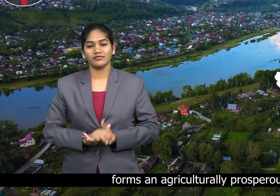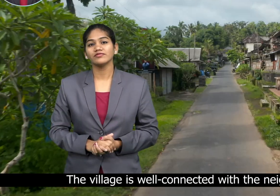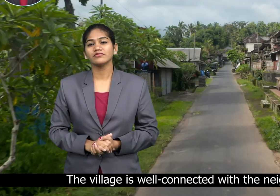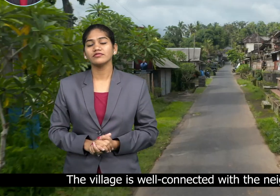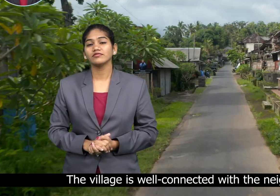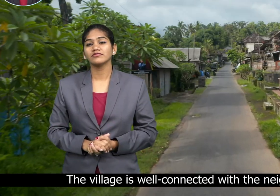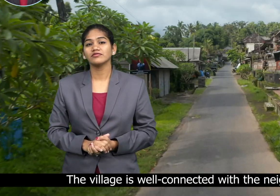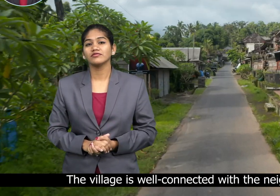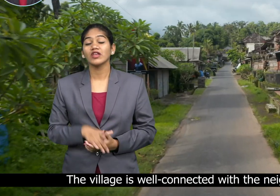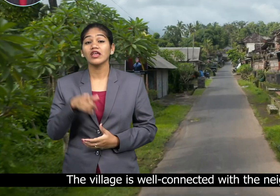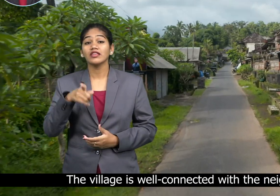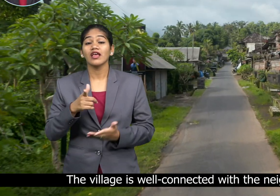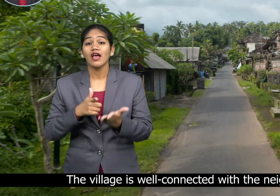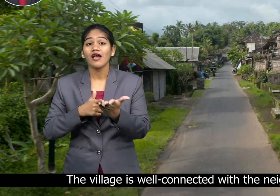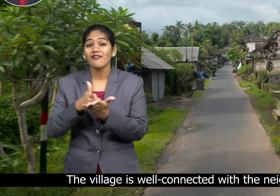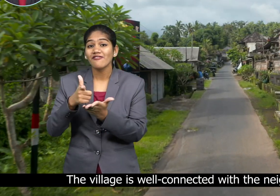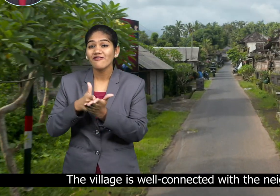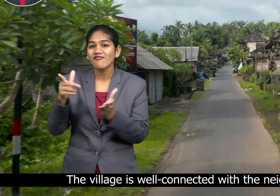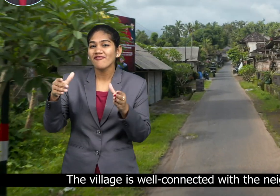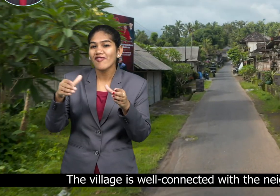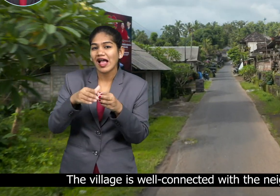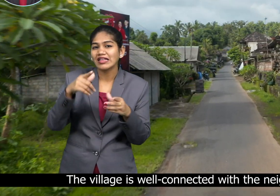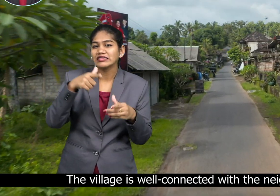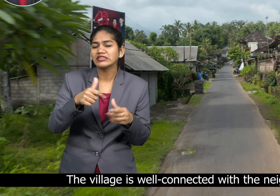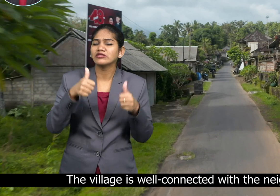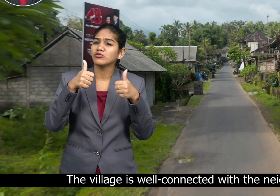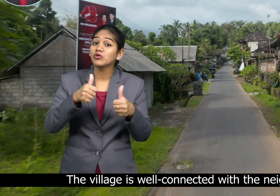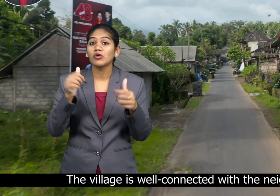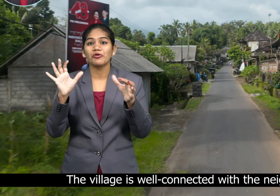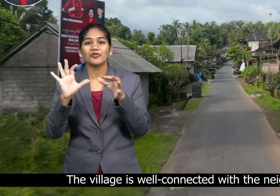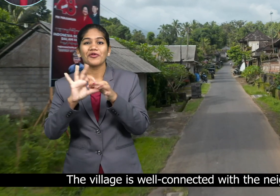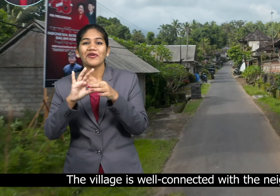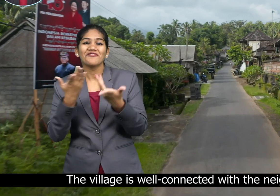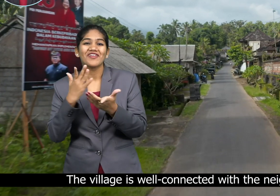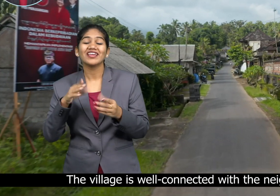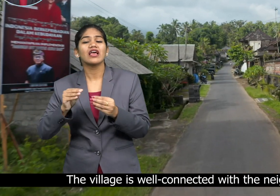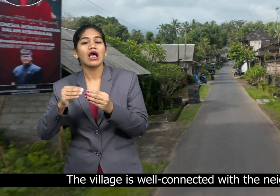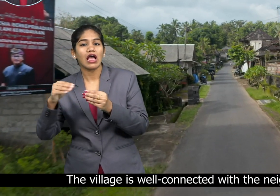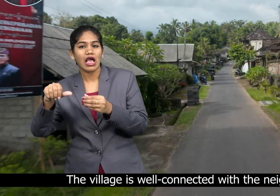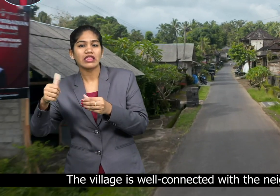The village is well connected with the neighboring villages